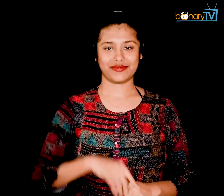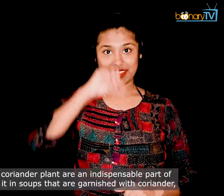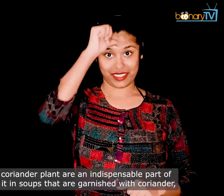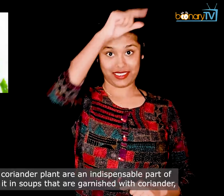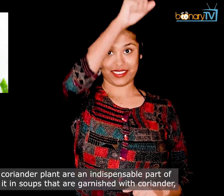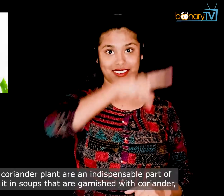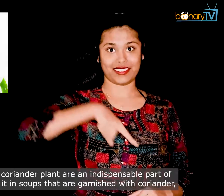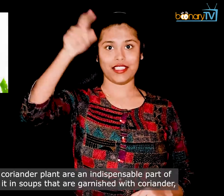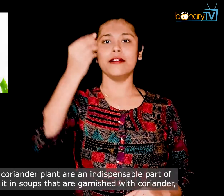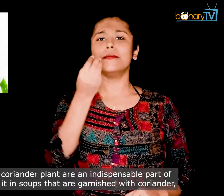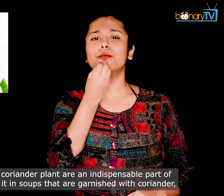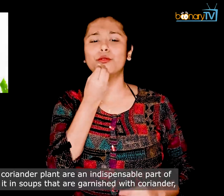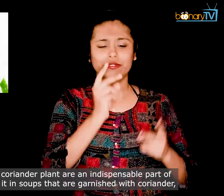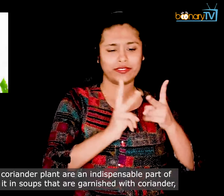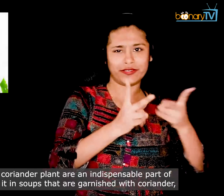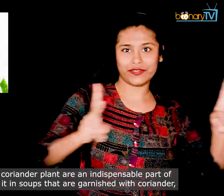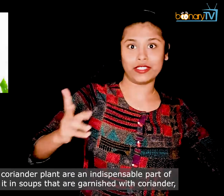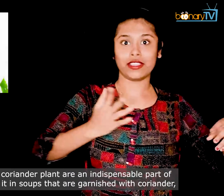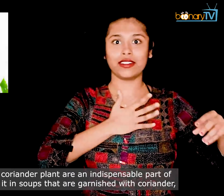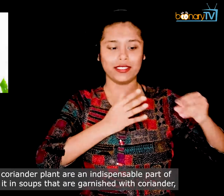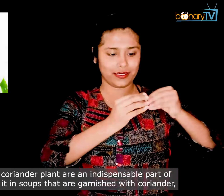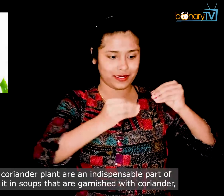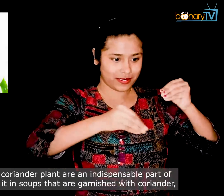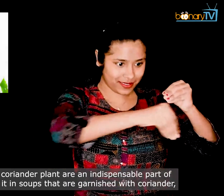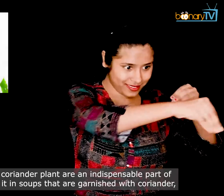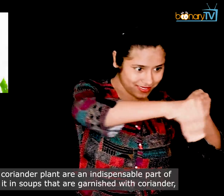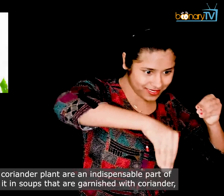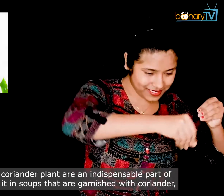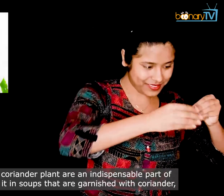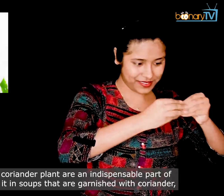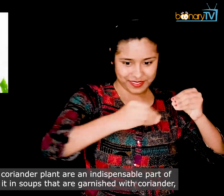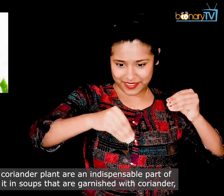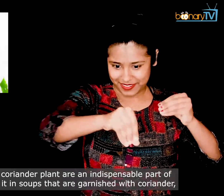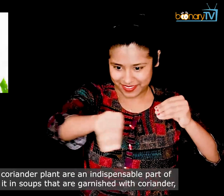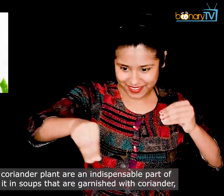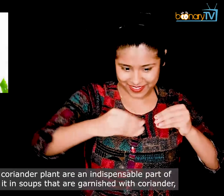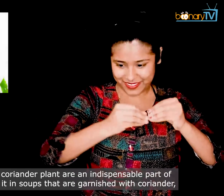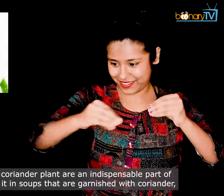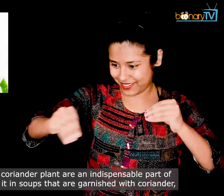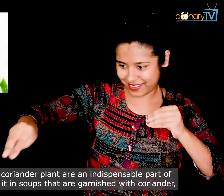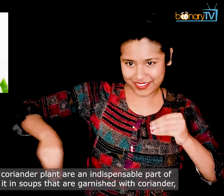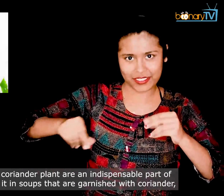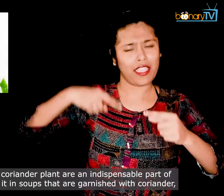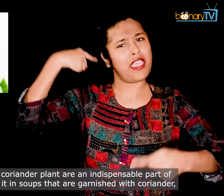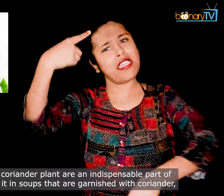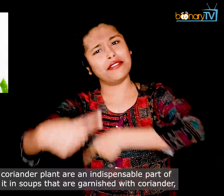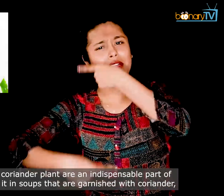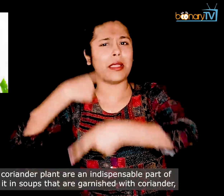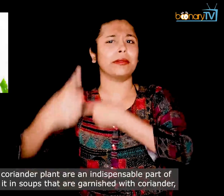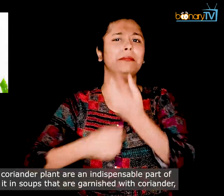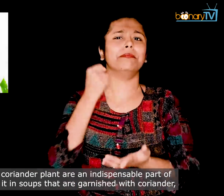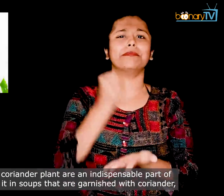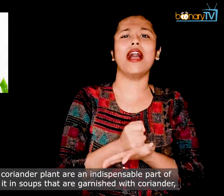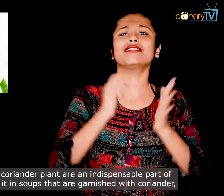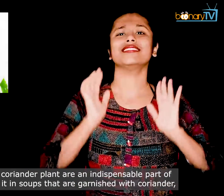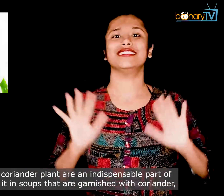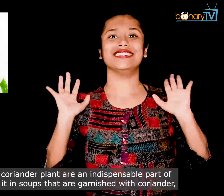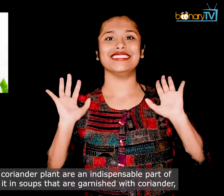The leaves of the coriander plant are an indispensable part of Indian cooking.